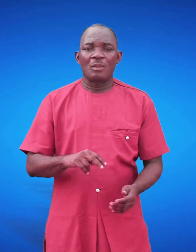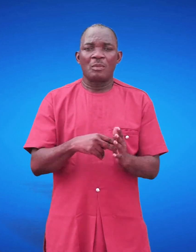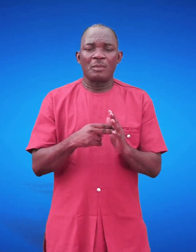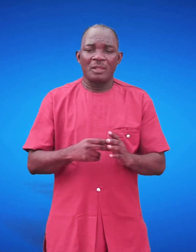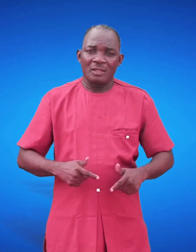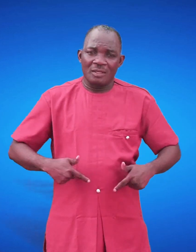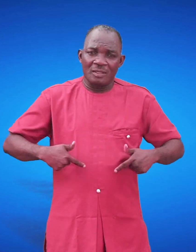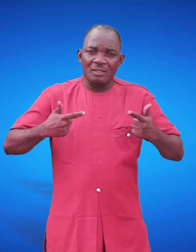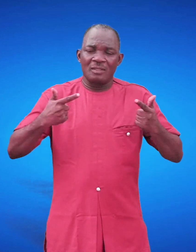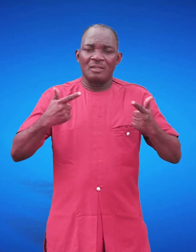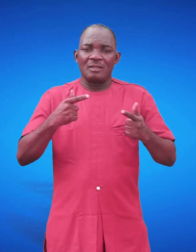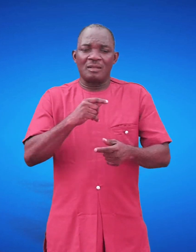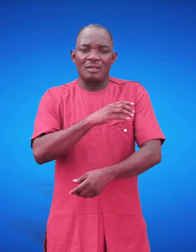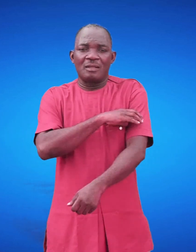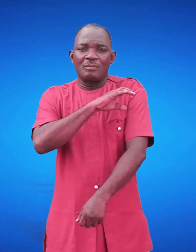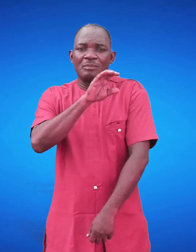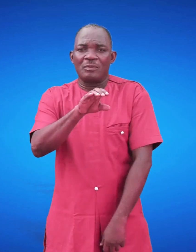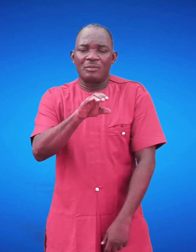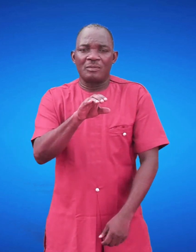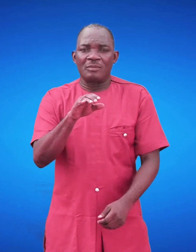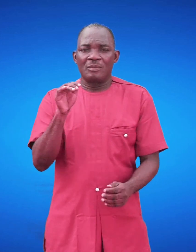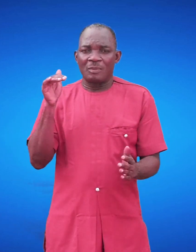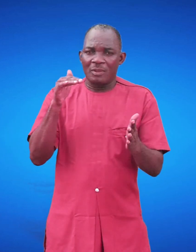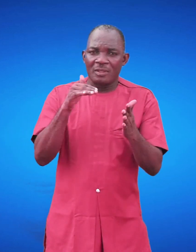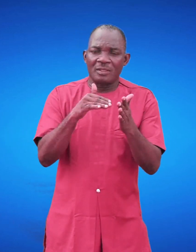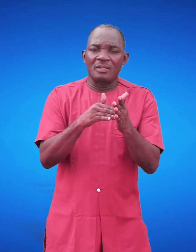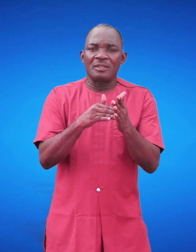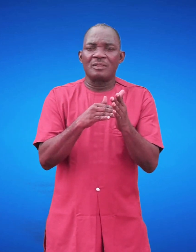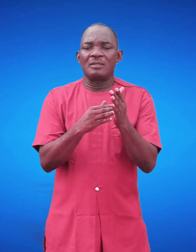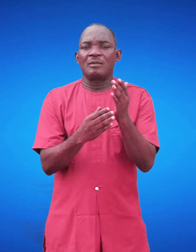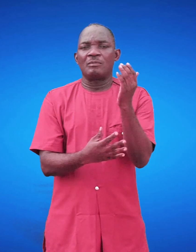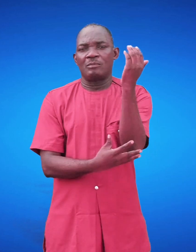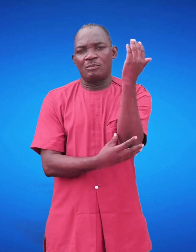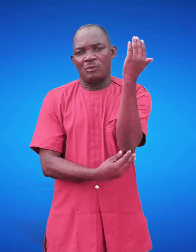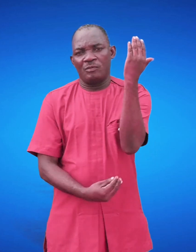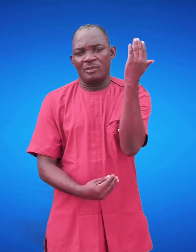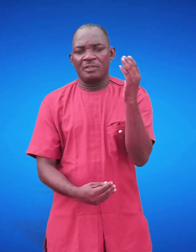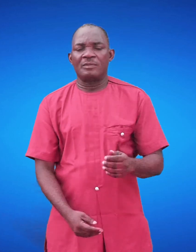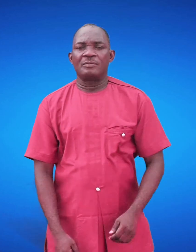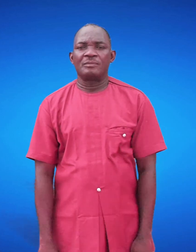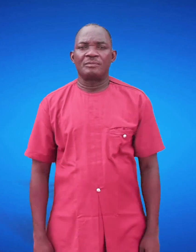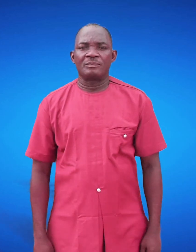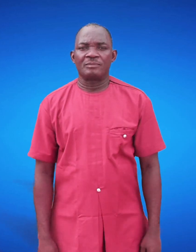Livelihood Empowerment Against Poverty.